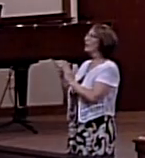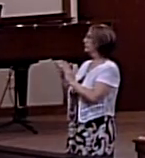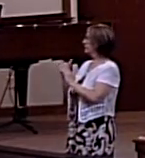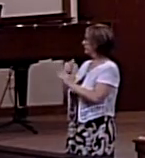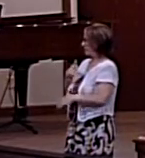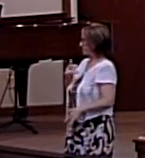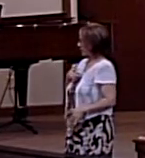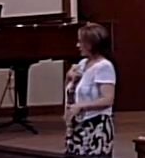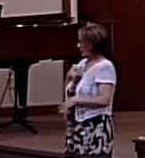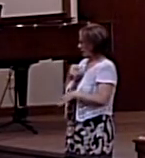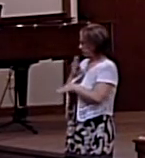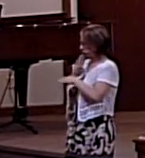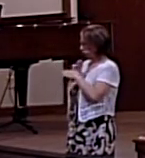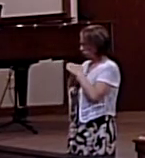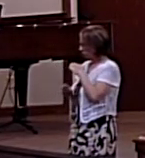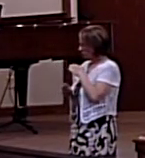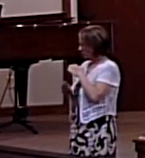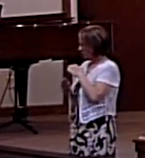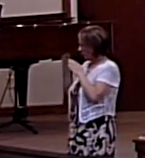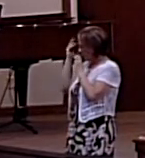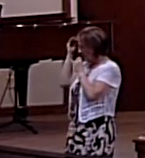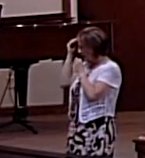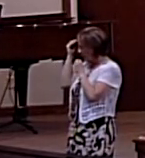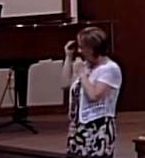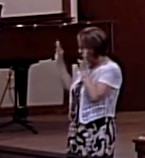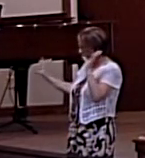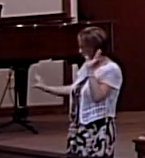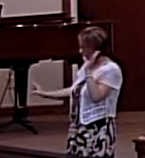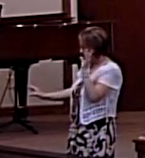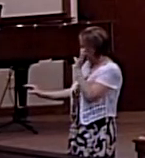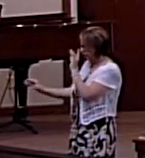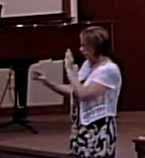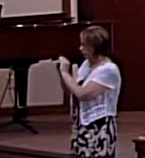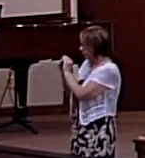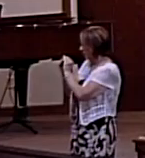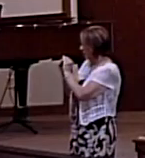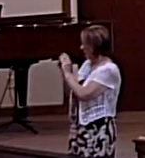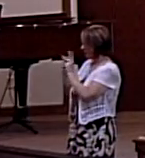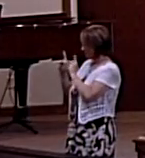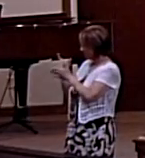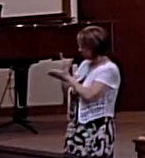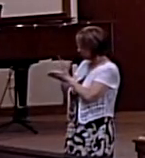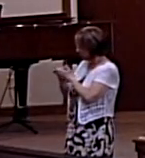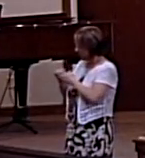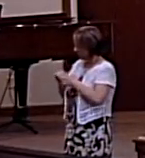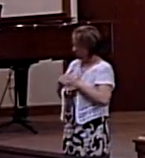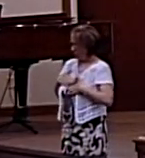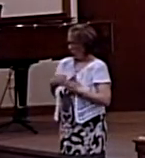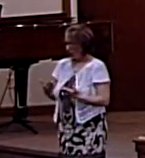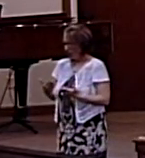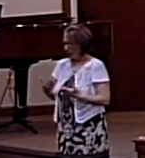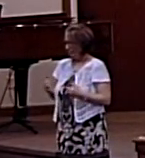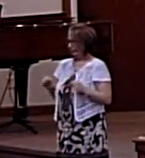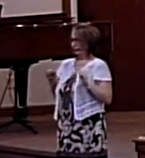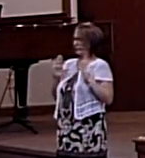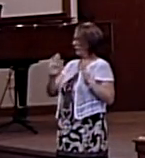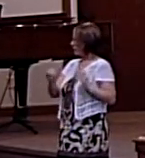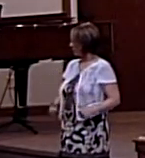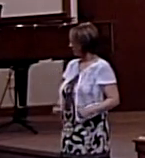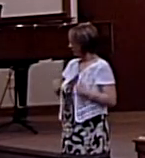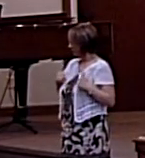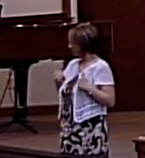you to think of those numbers and the people that were willing to, the men and women that were willing to lay down their lives that we could